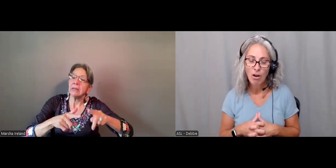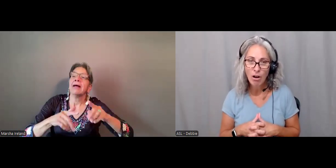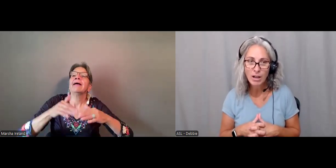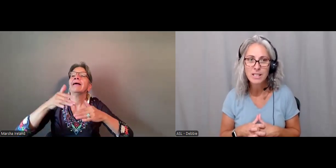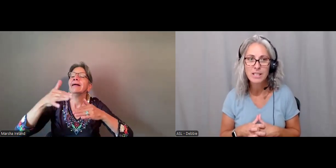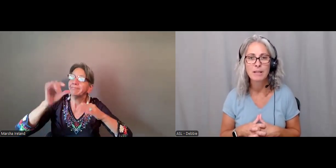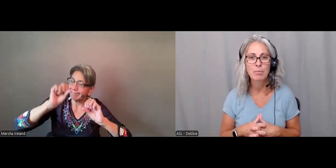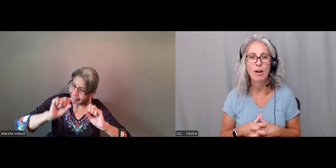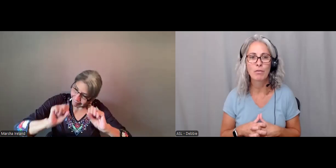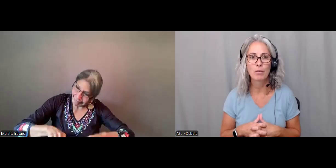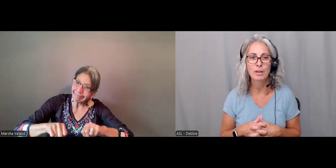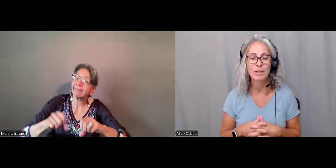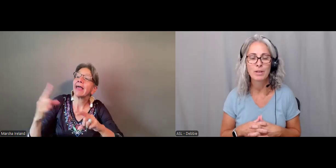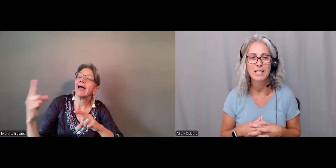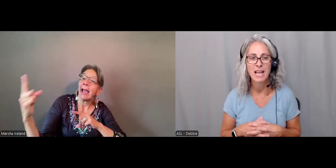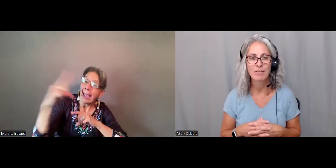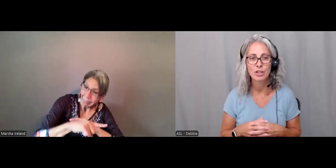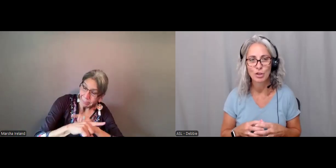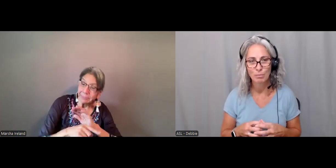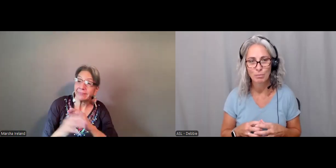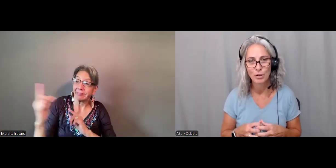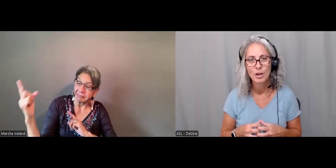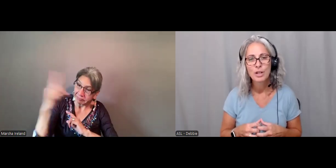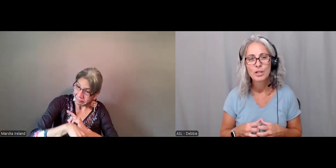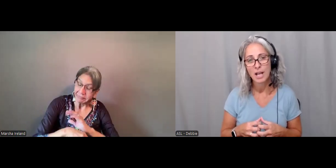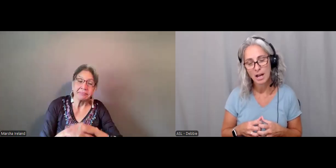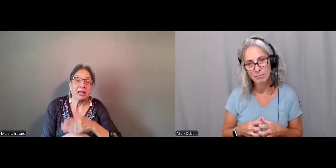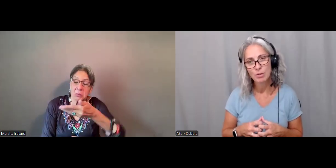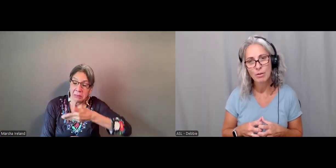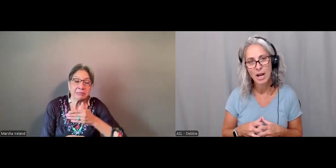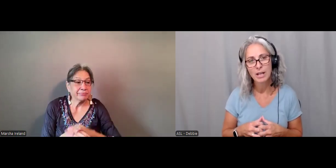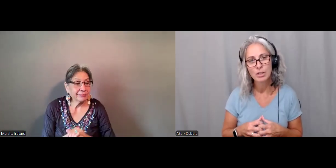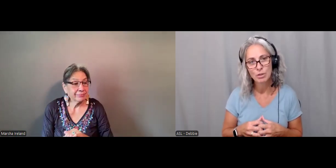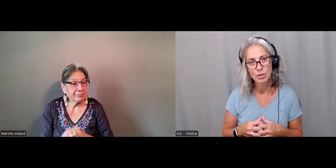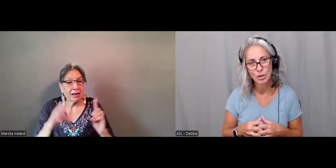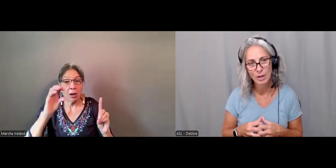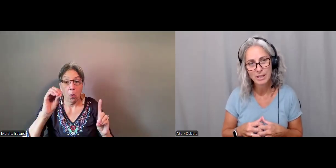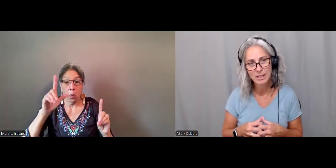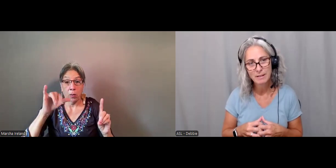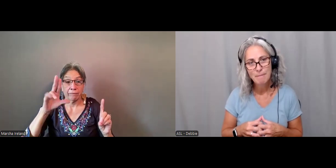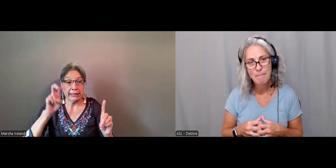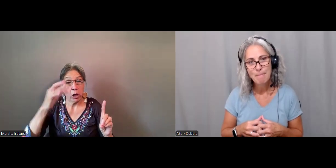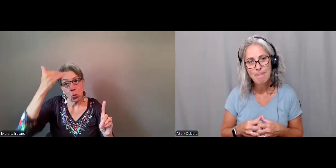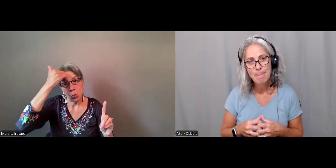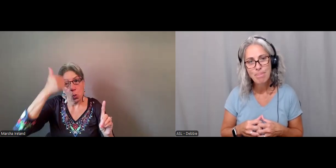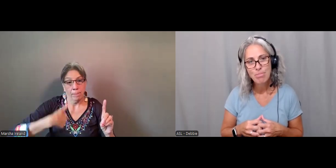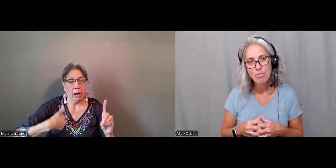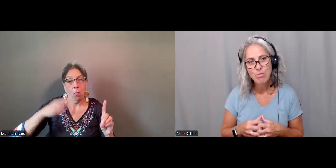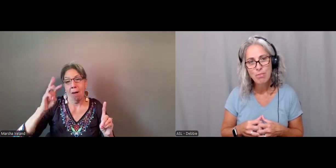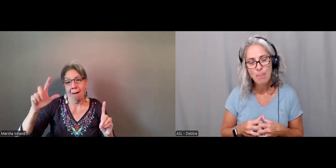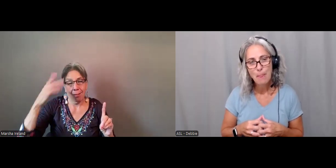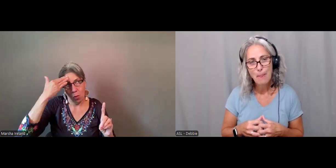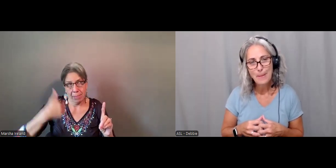and constantly brought forth that we needed to have an interpreter to come to Oneida to interpret.